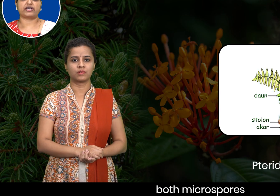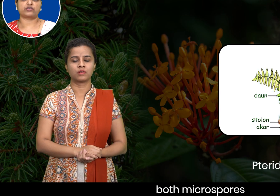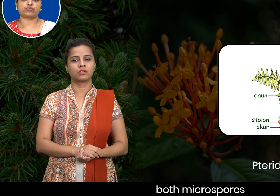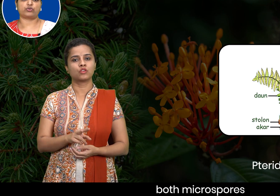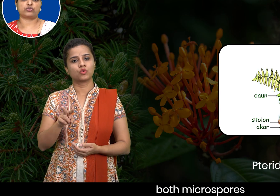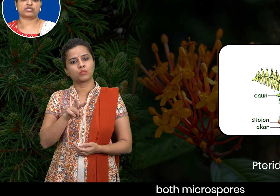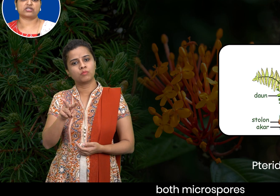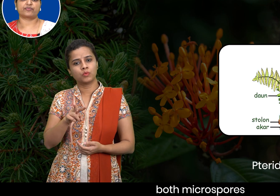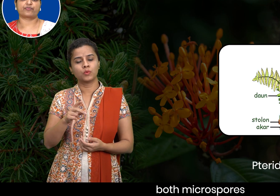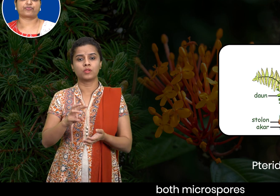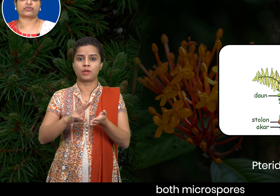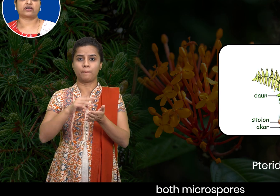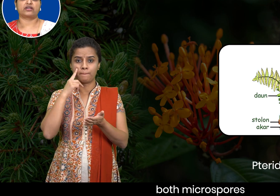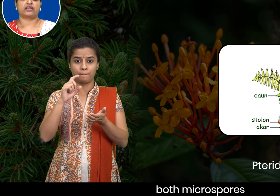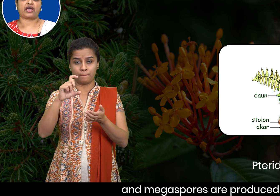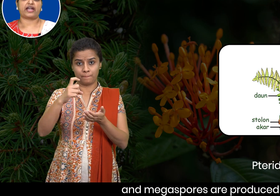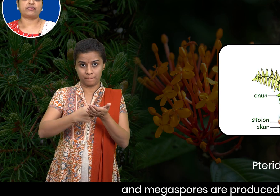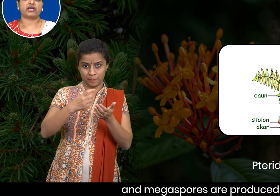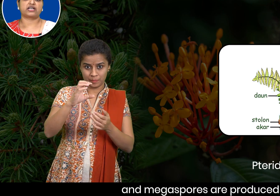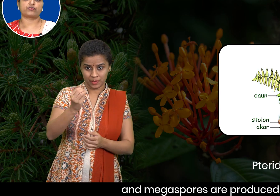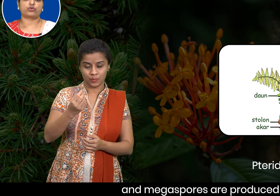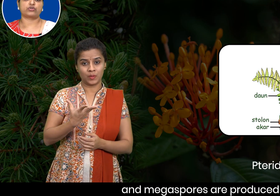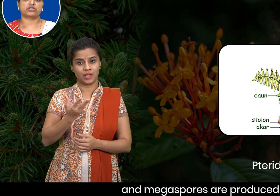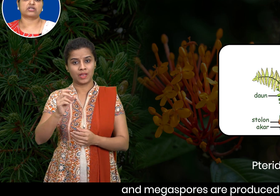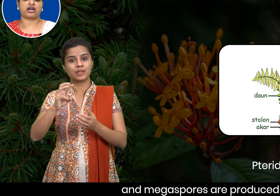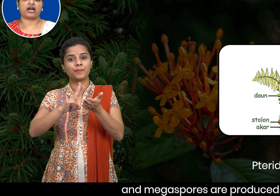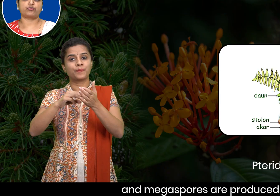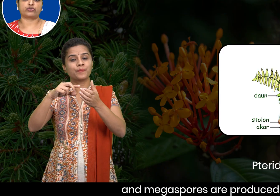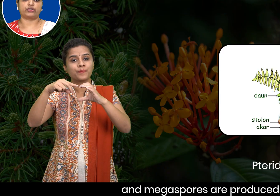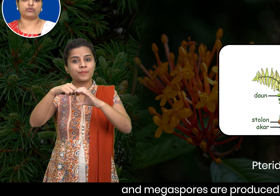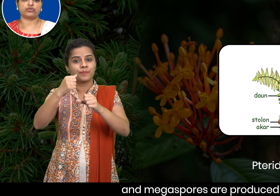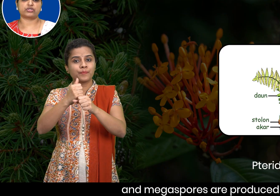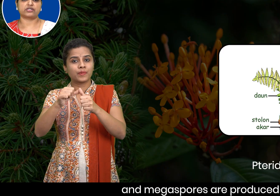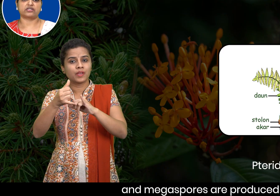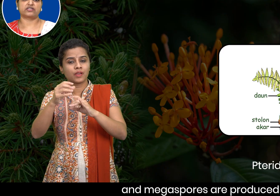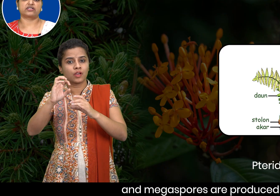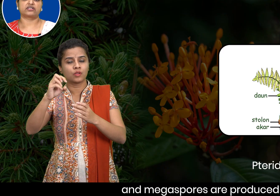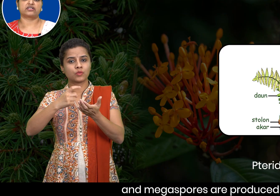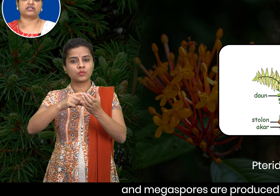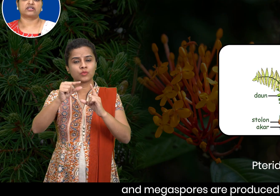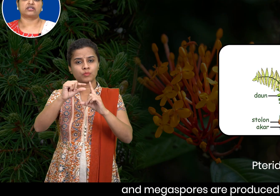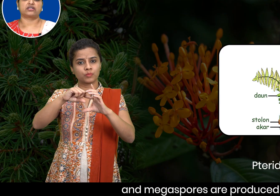both microspores and megaspores are produced